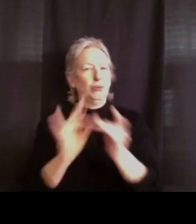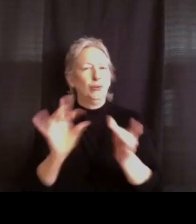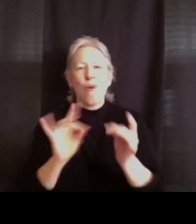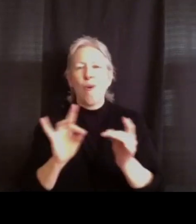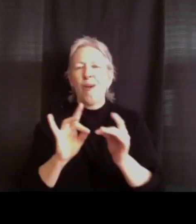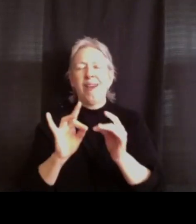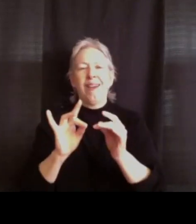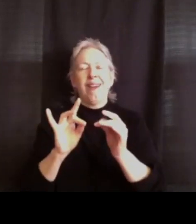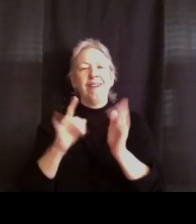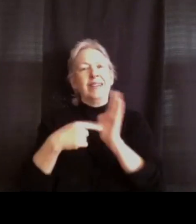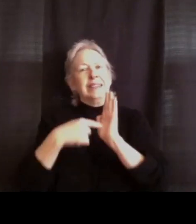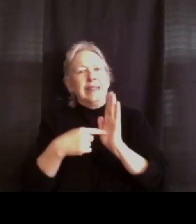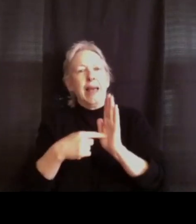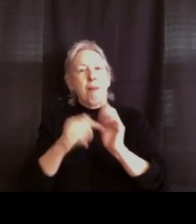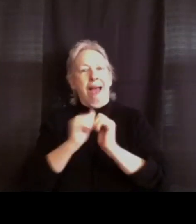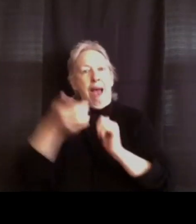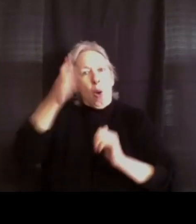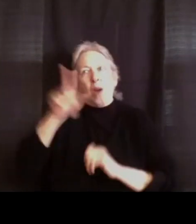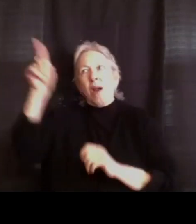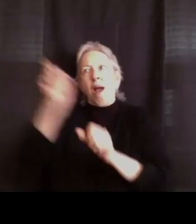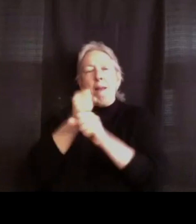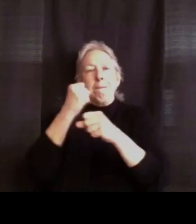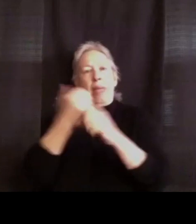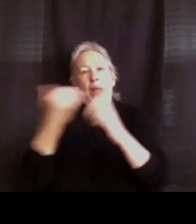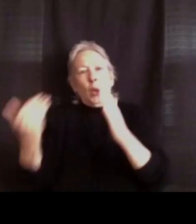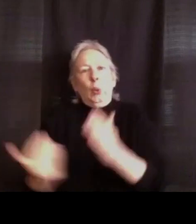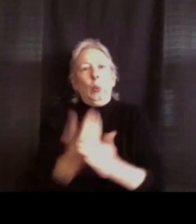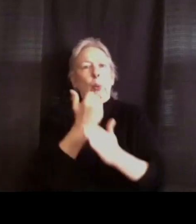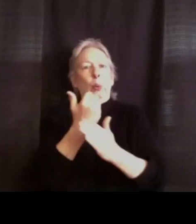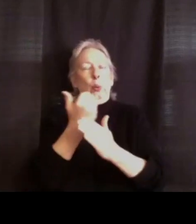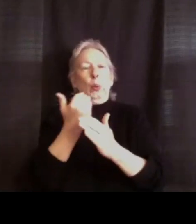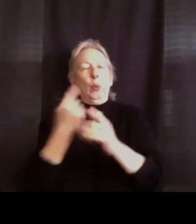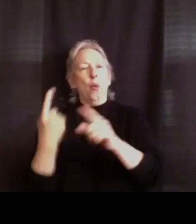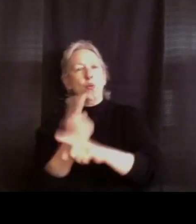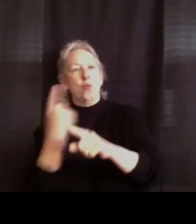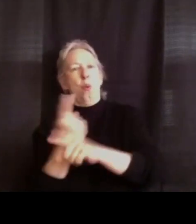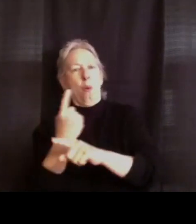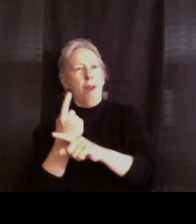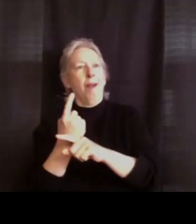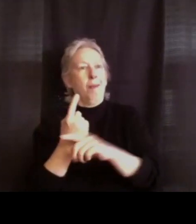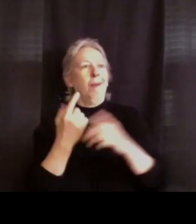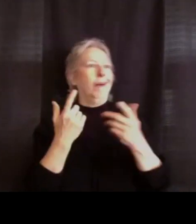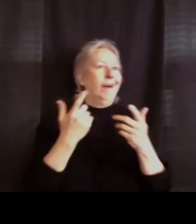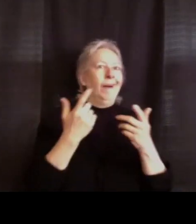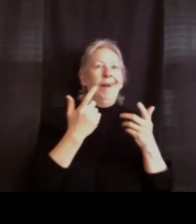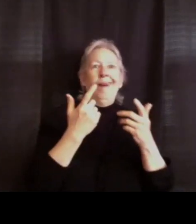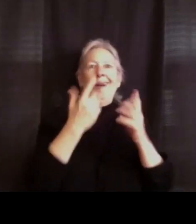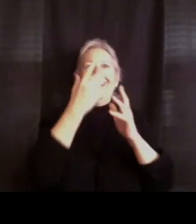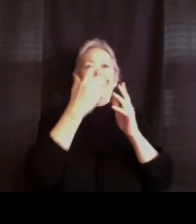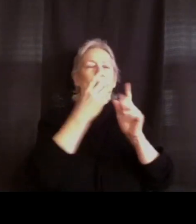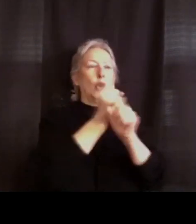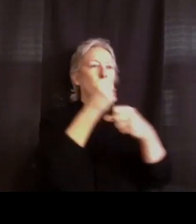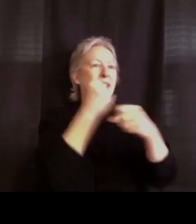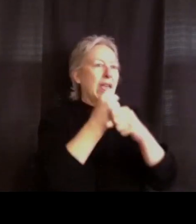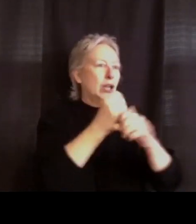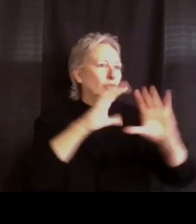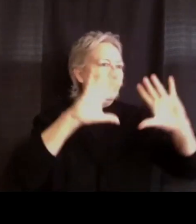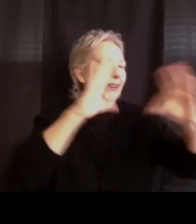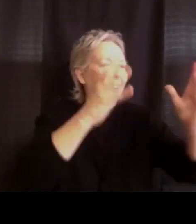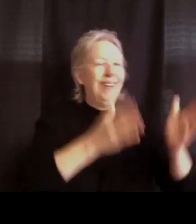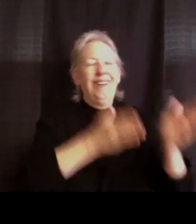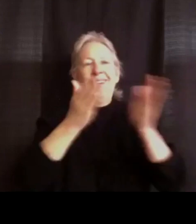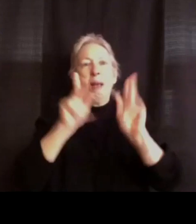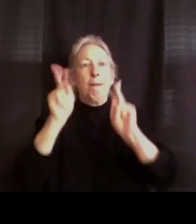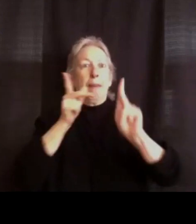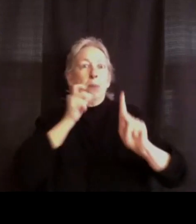normal, creation out of chaos, freedom from slavery, a people where there once